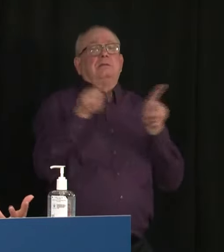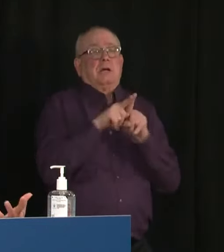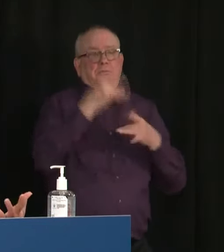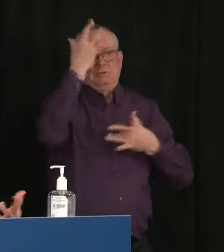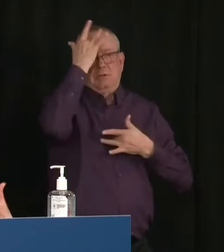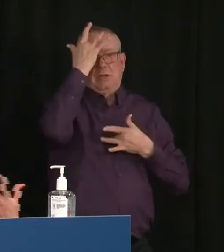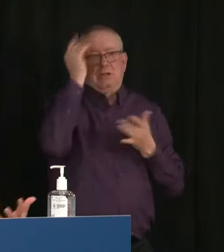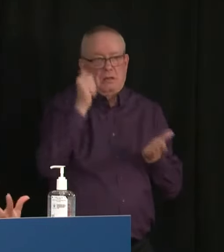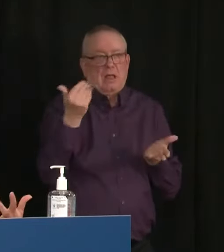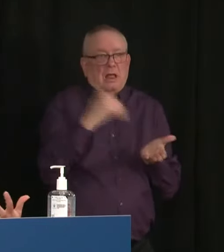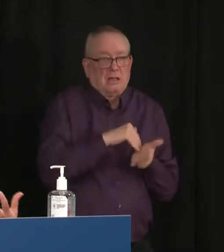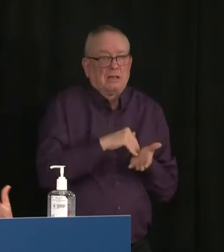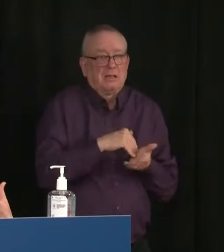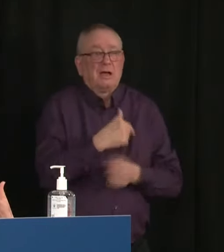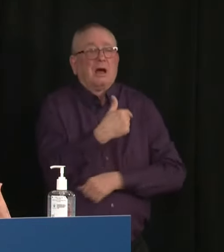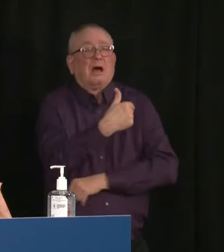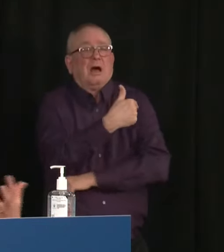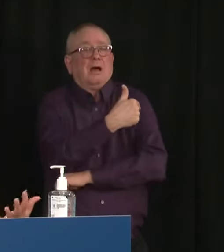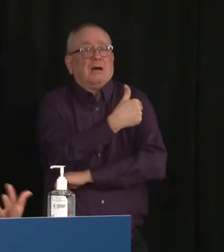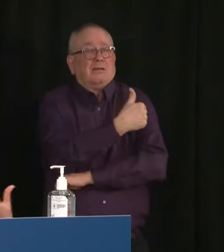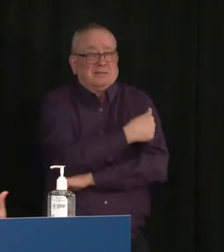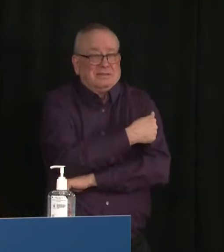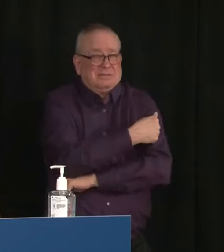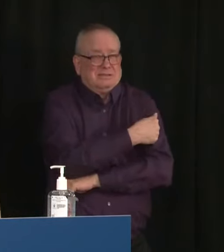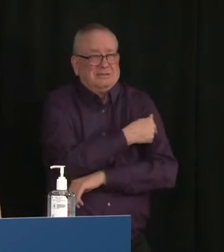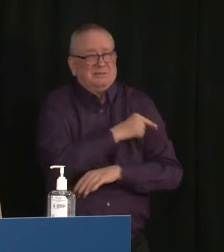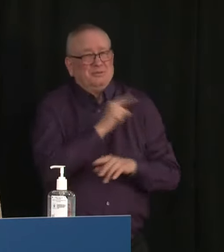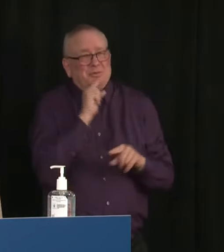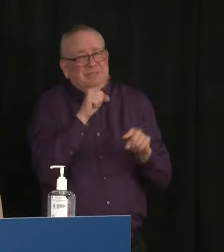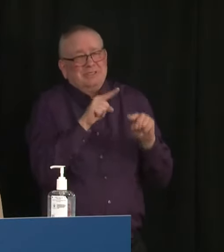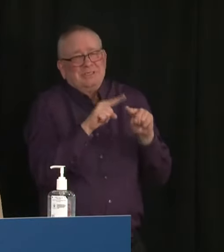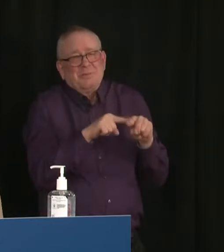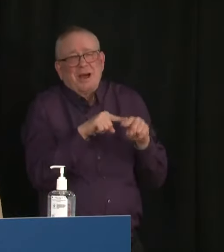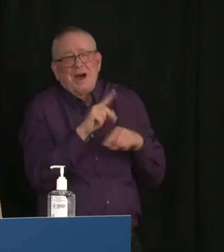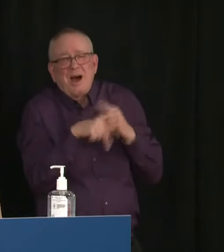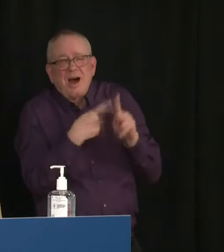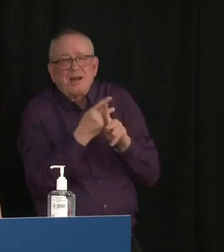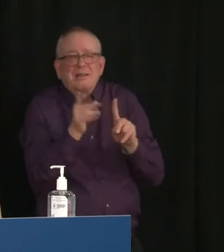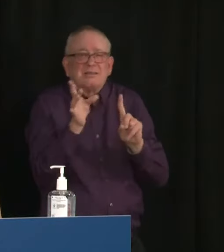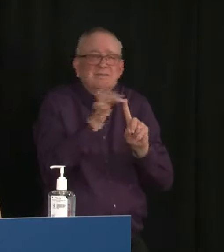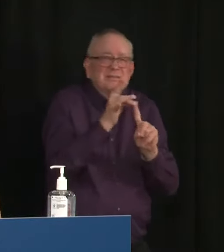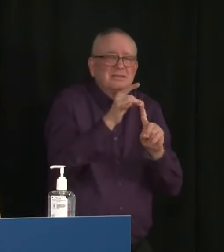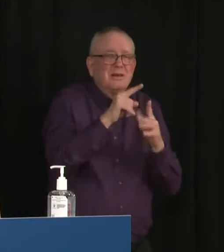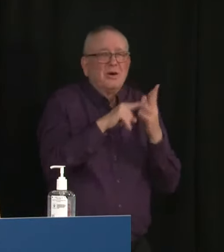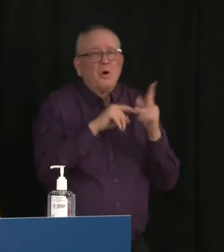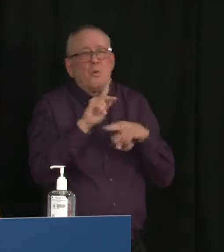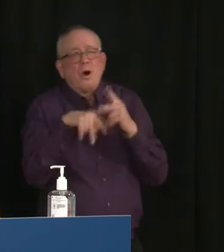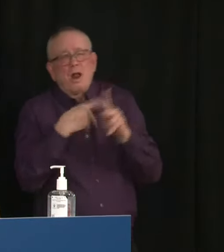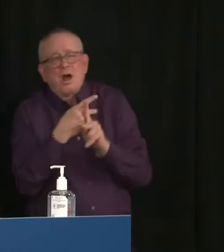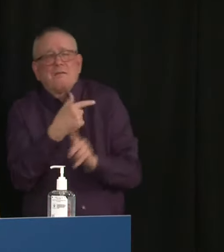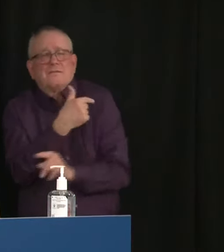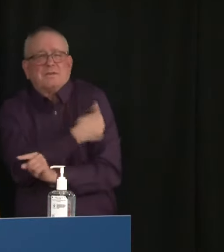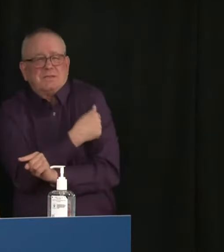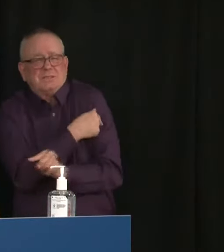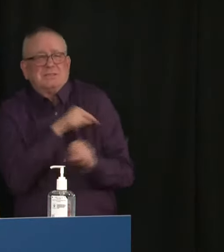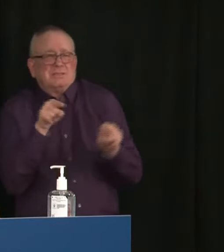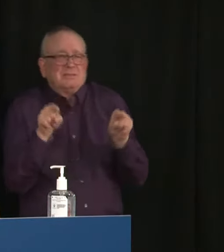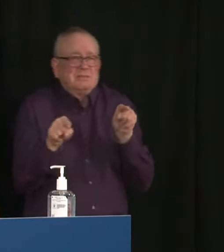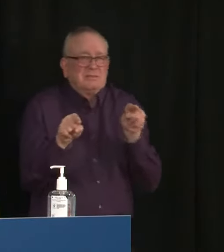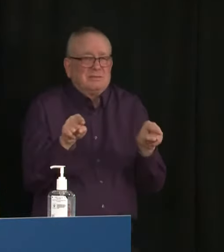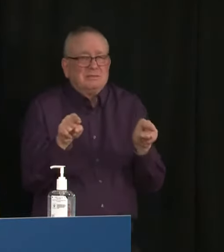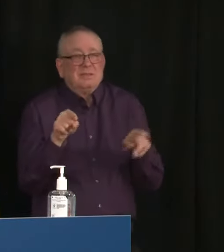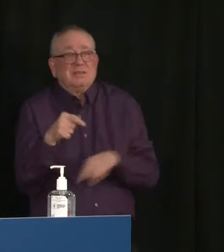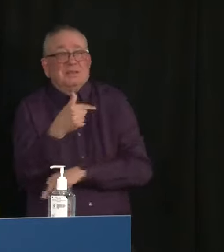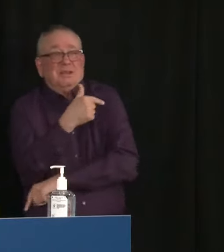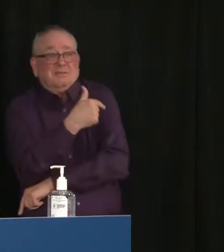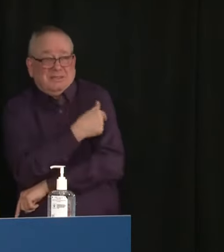again, depending again on the strain and the type of vaccine, are showing protection, particularly against severe outcomes,